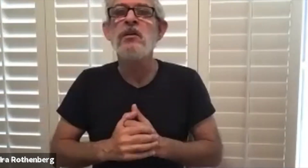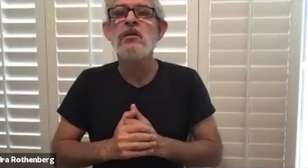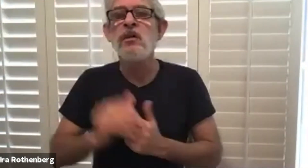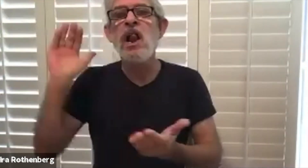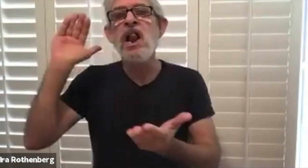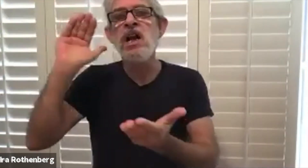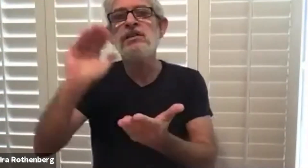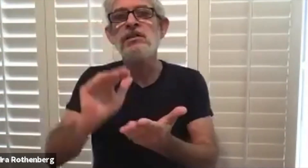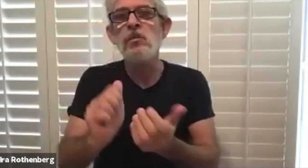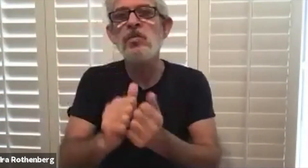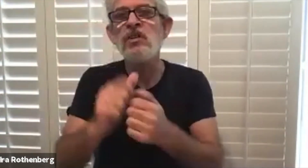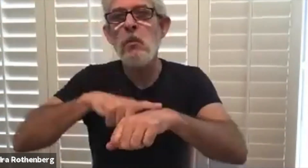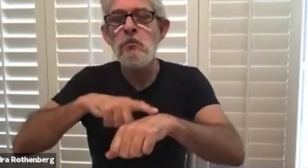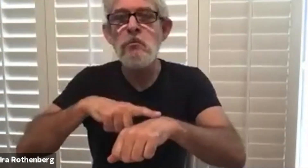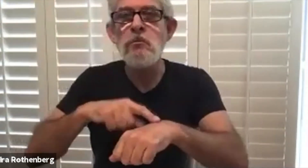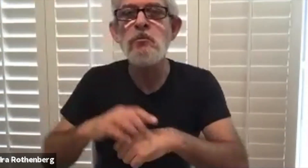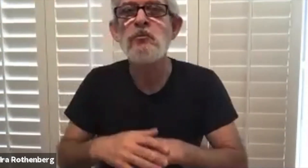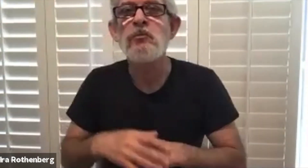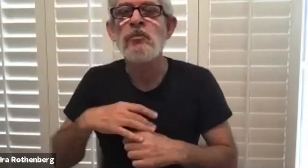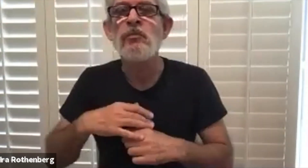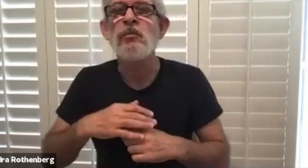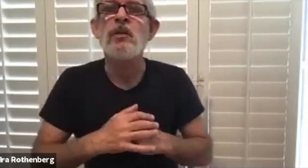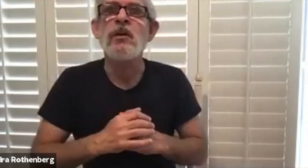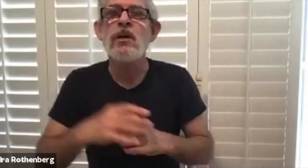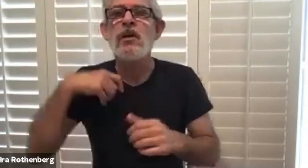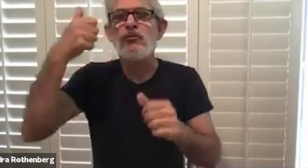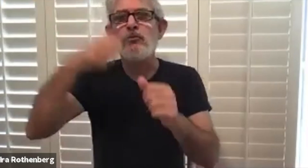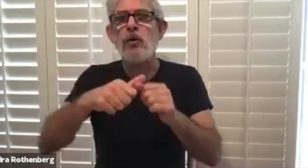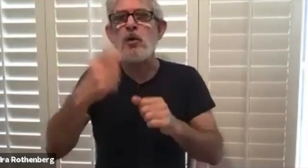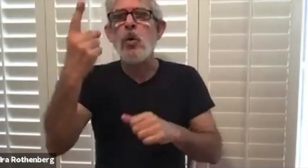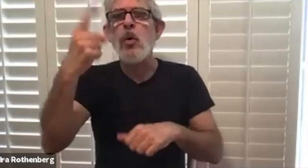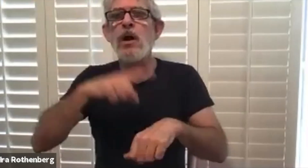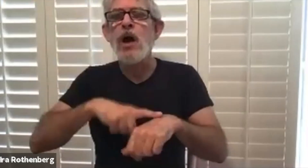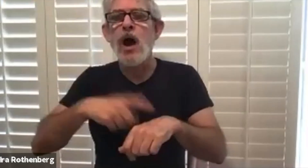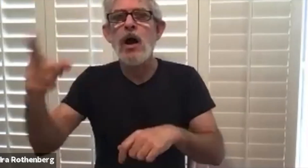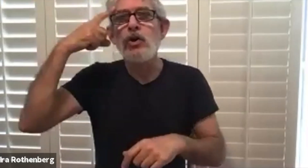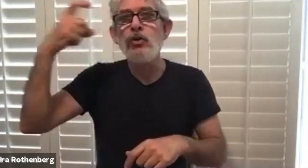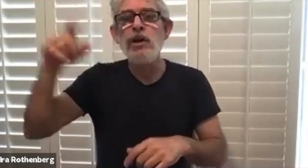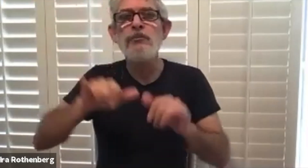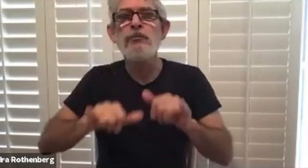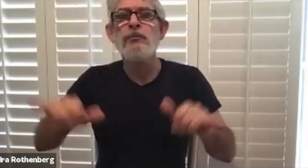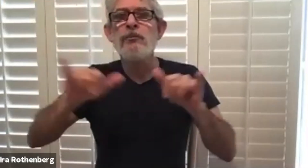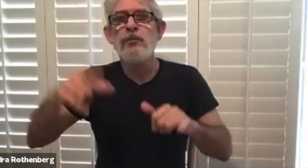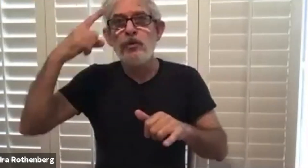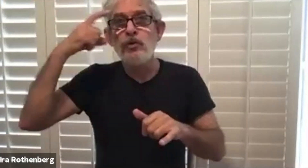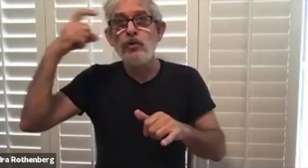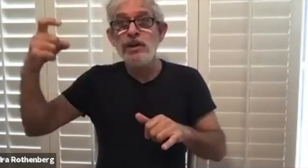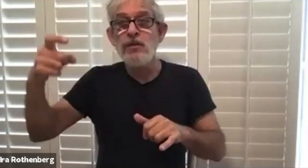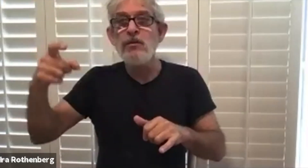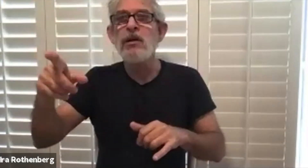by, it lessened with time. Thank you. But there was one time that she had a dream that she still has a